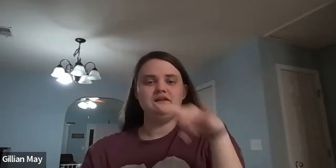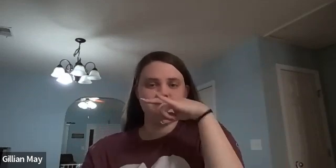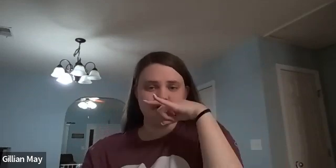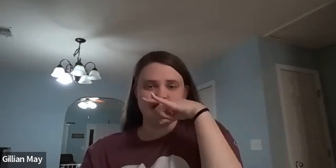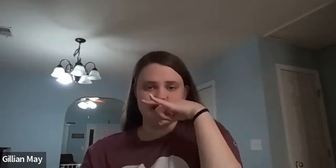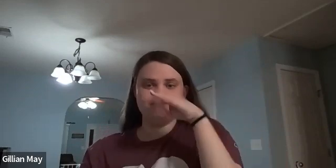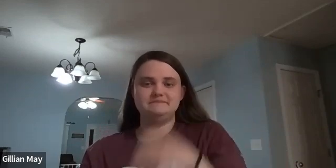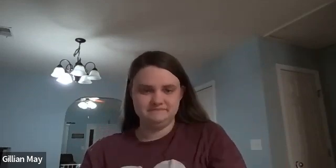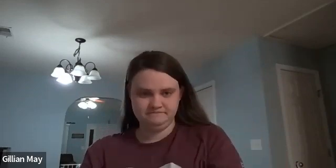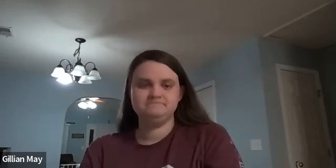So kid.